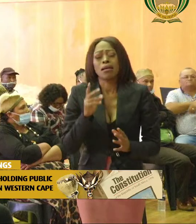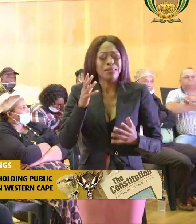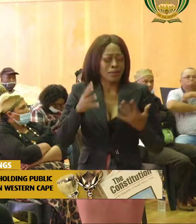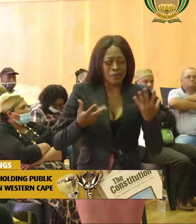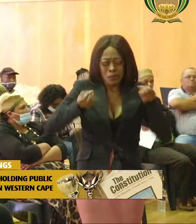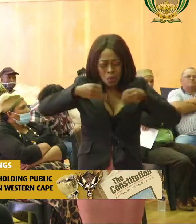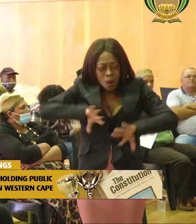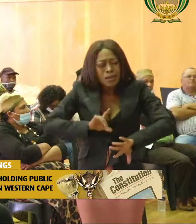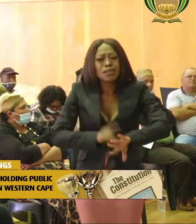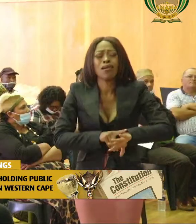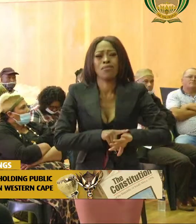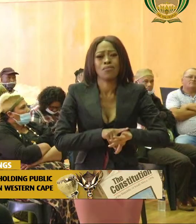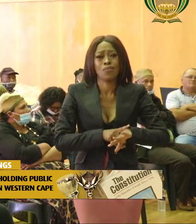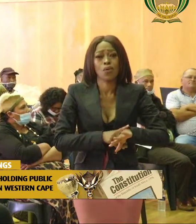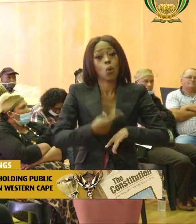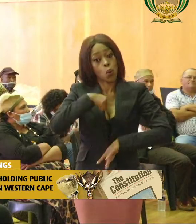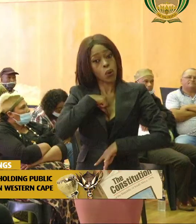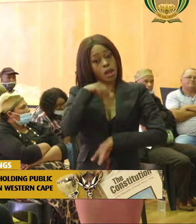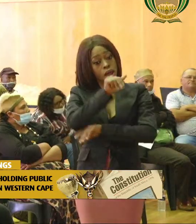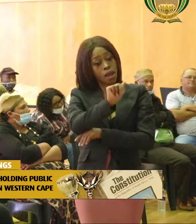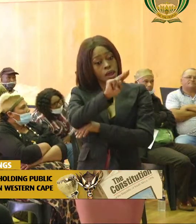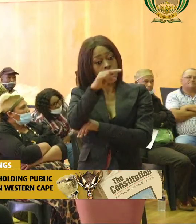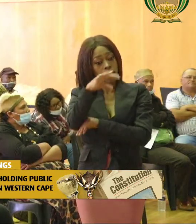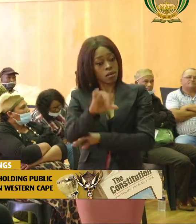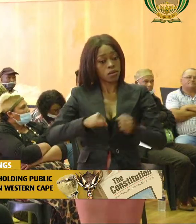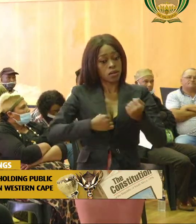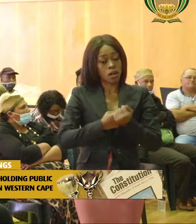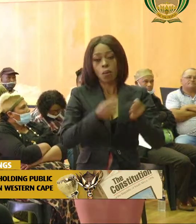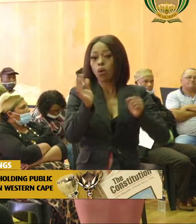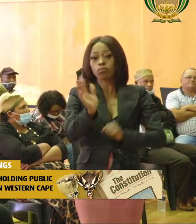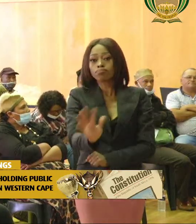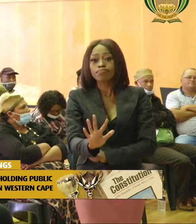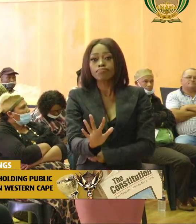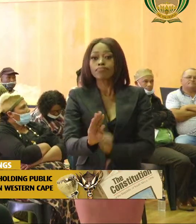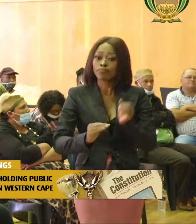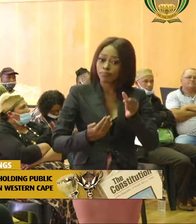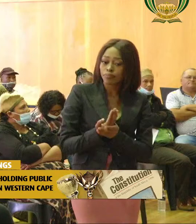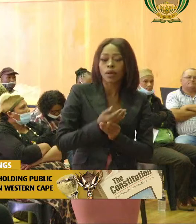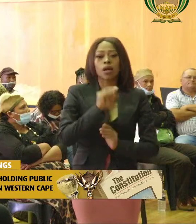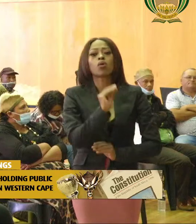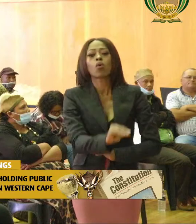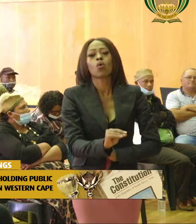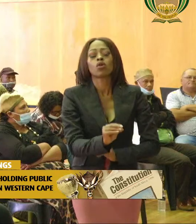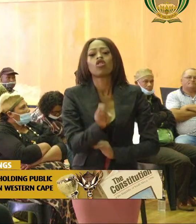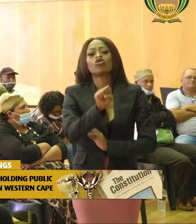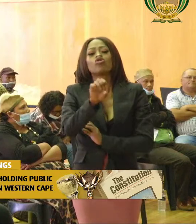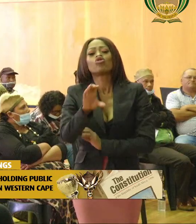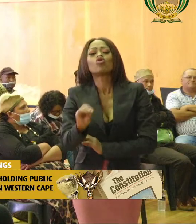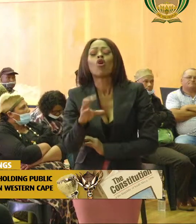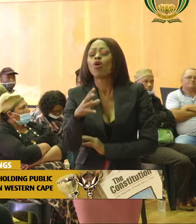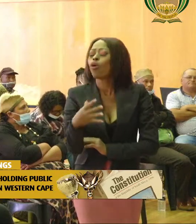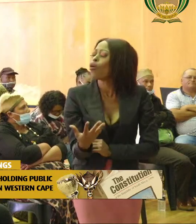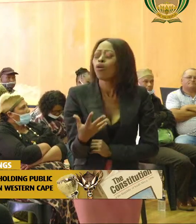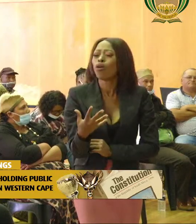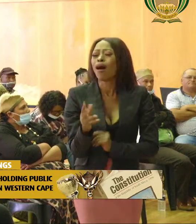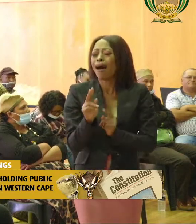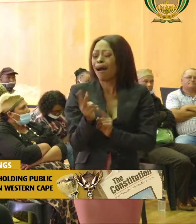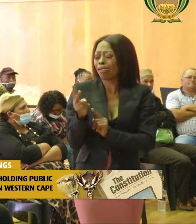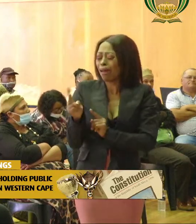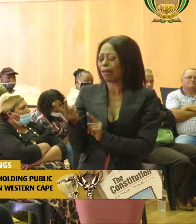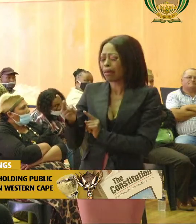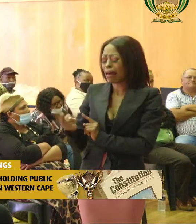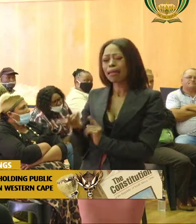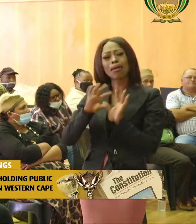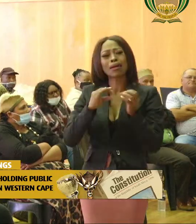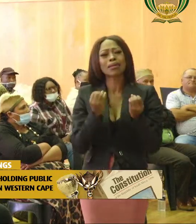time waste. As the ANC, we do not support. There are these so-called stooge organizations. They